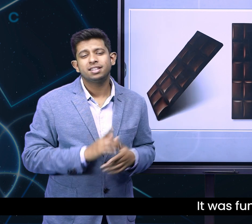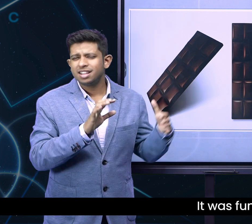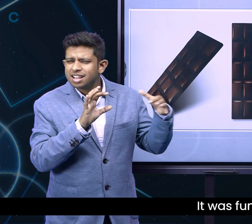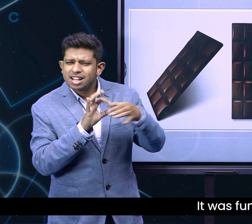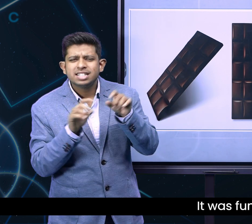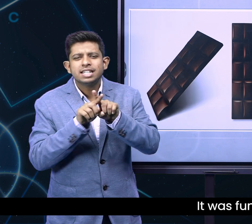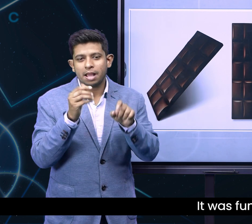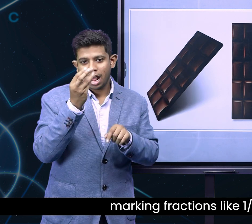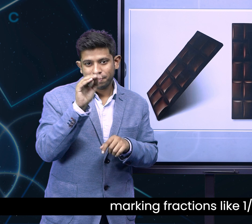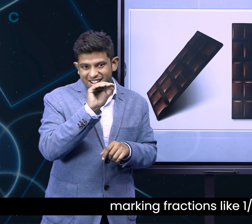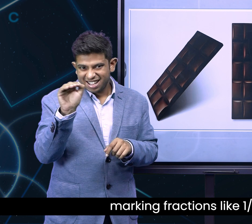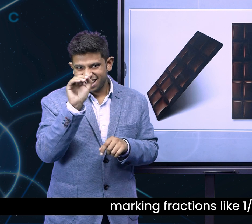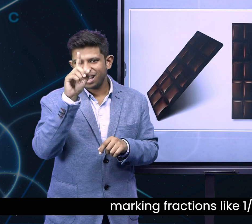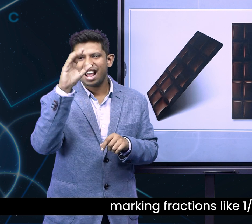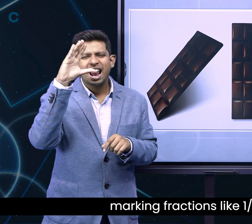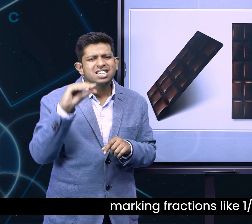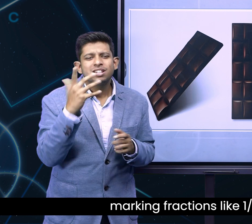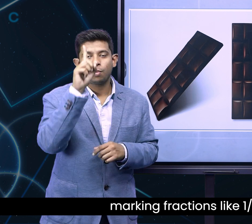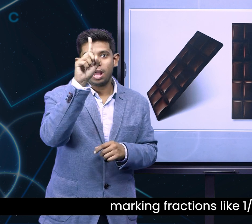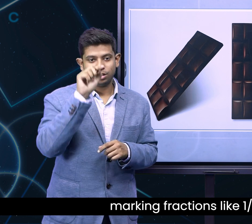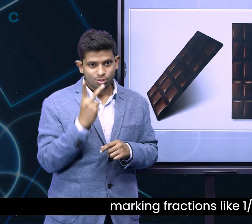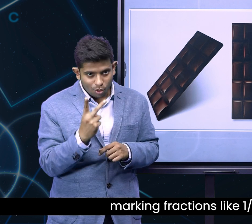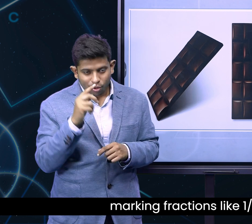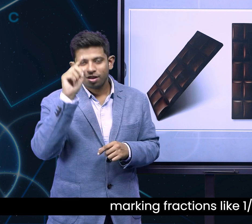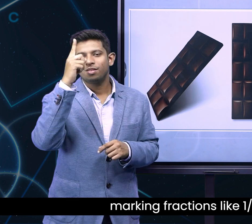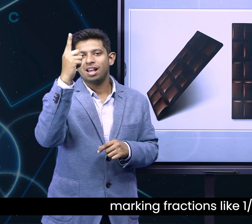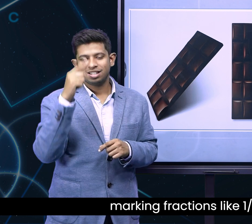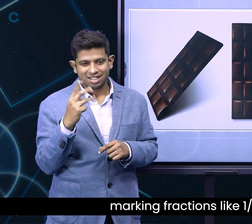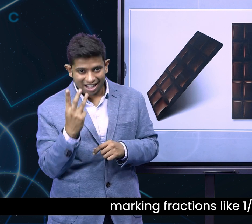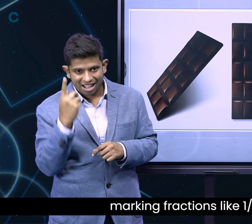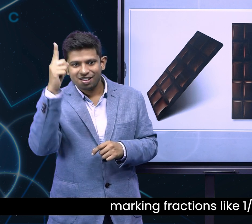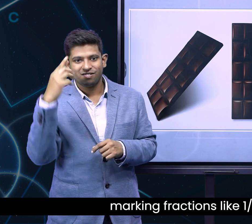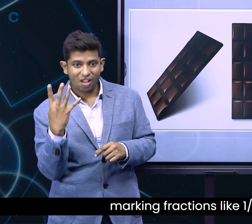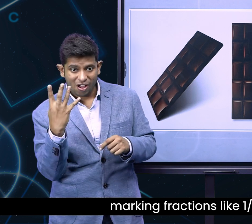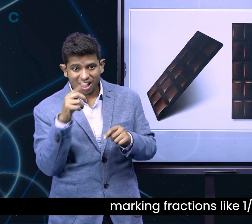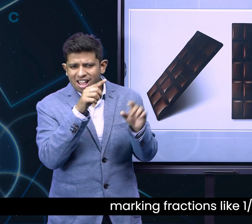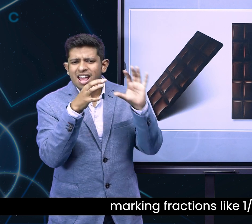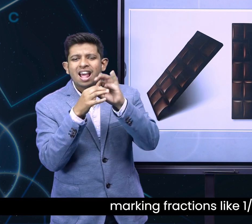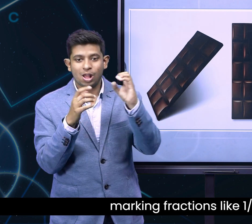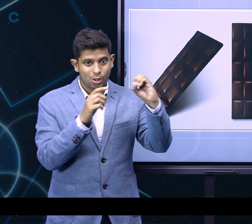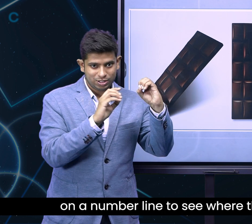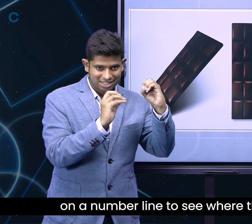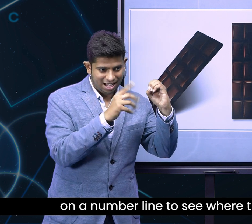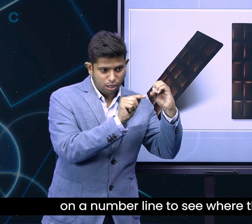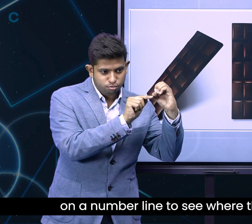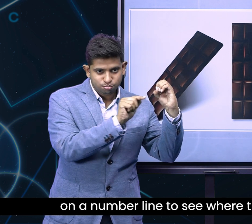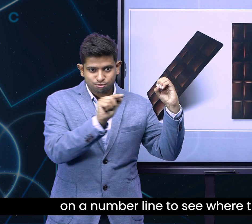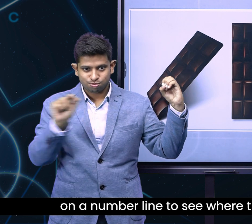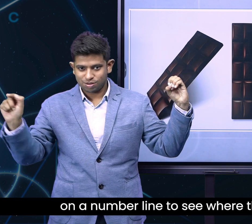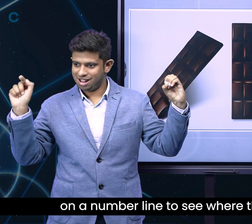It was fun marking fractions like 1 by 2, 1 by 3 and 1 by 4 on a number line to see where